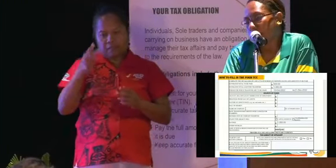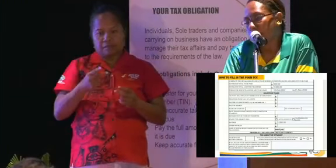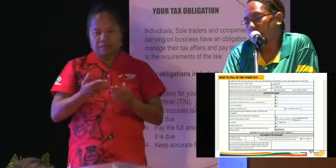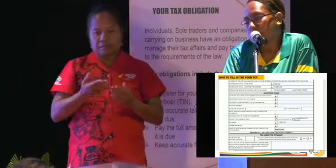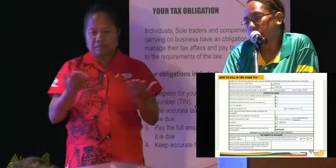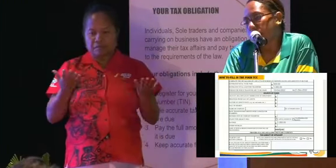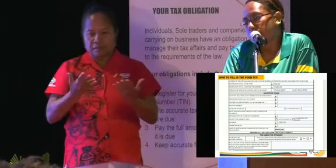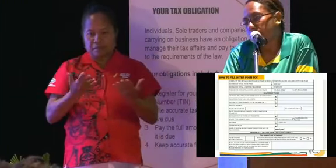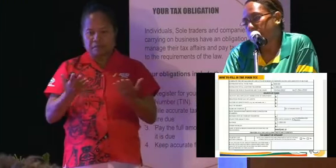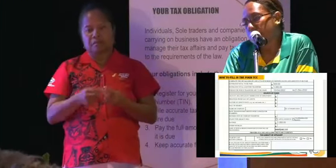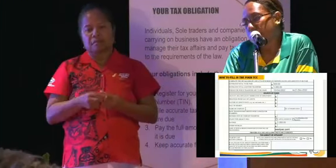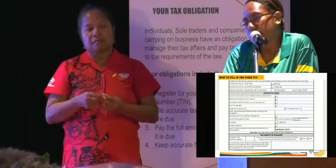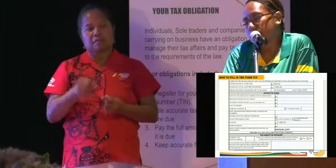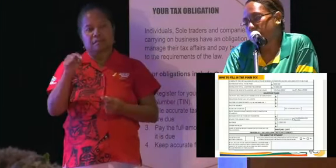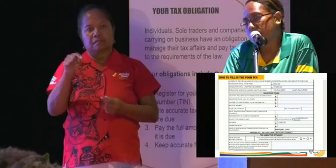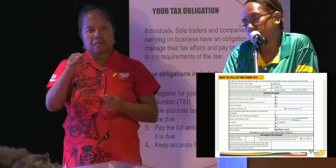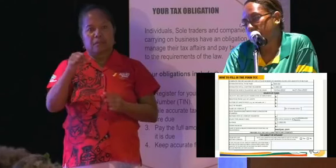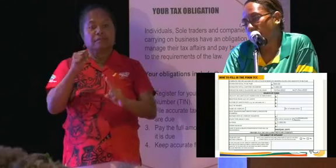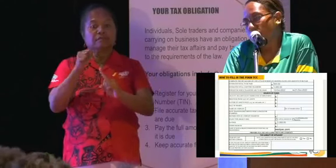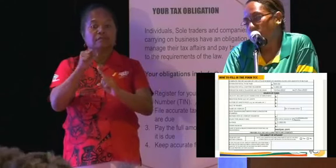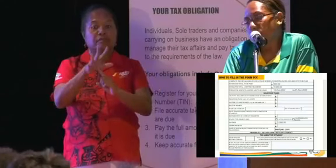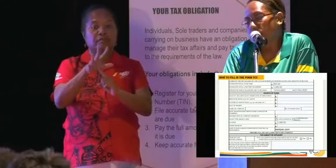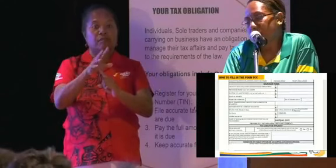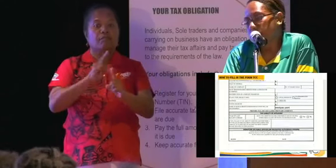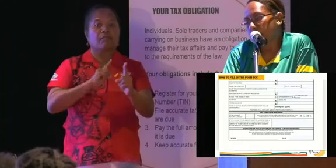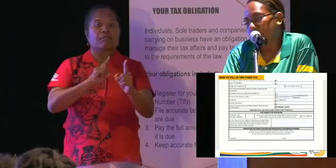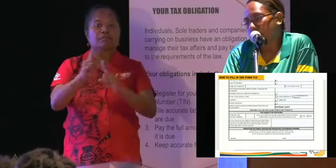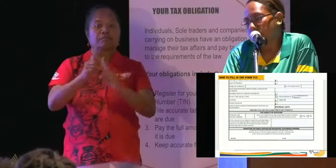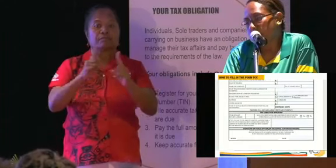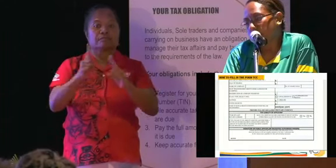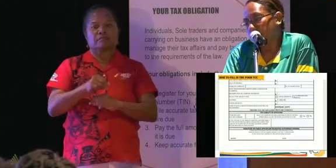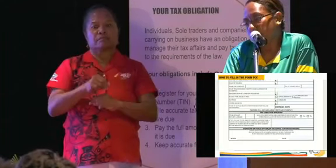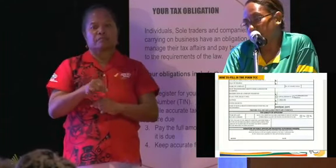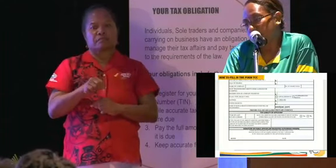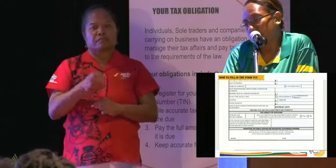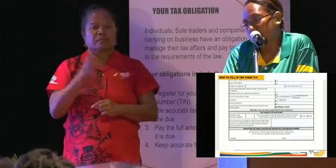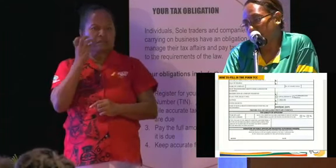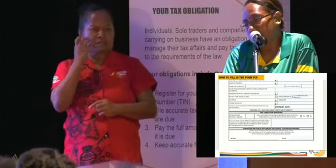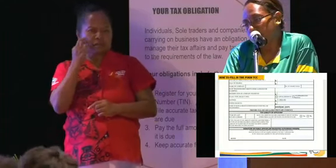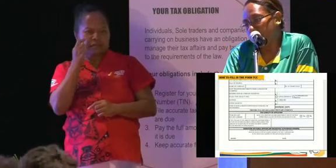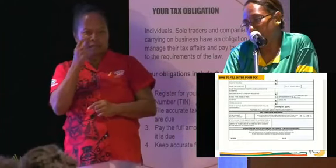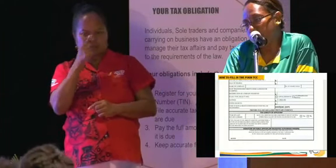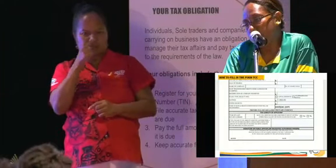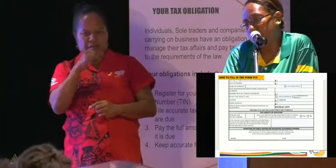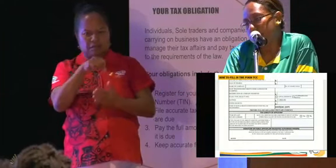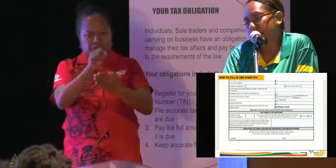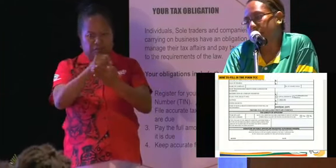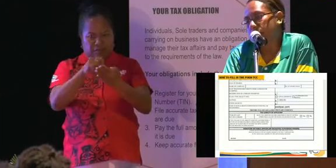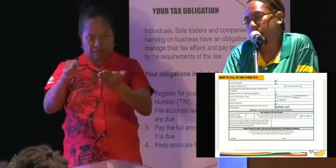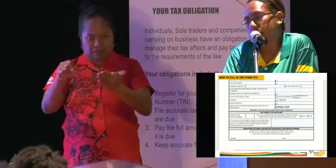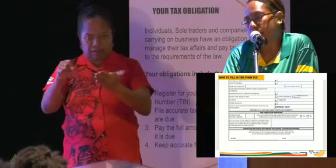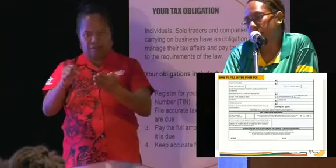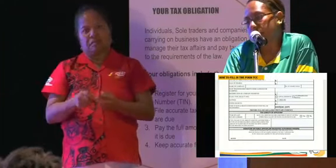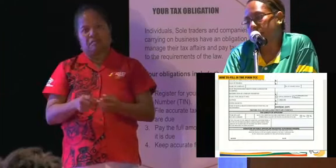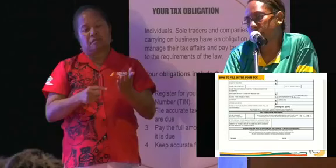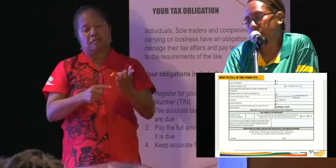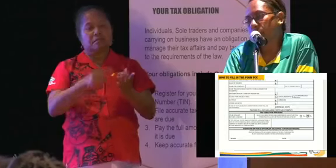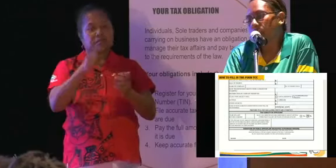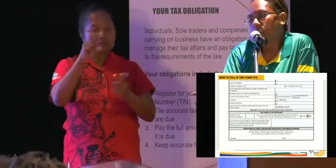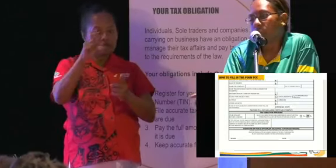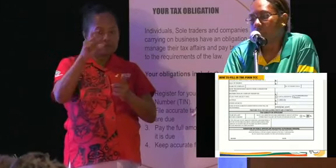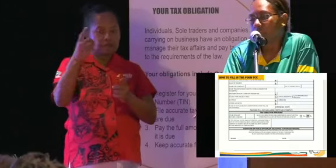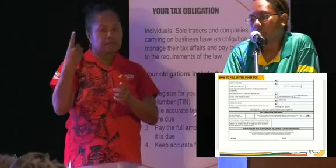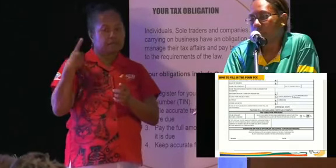This vital information that is always missed out when people fill in the tax clearance